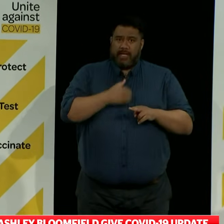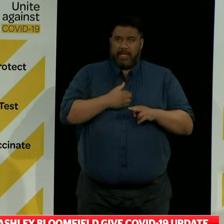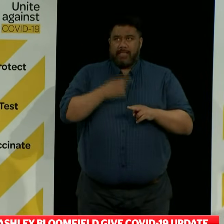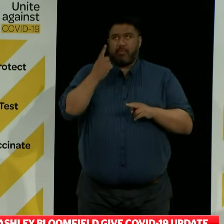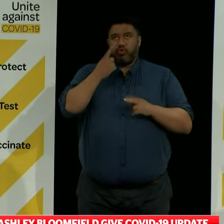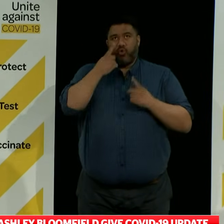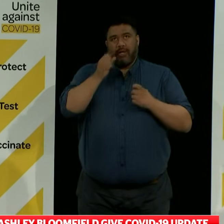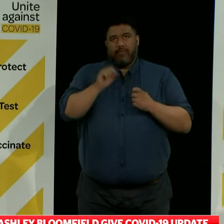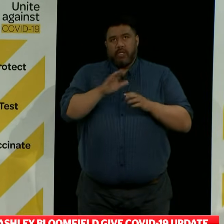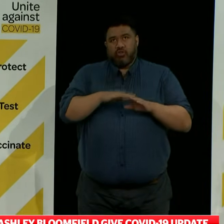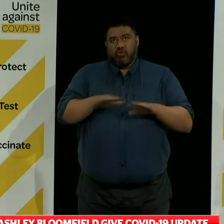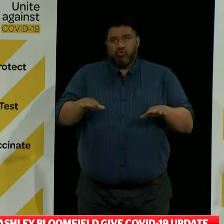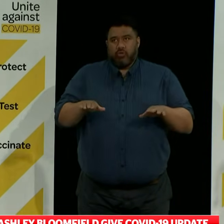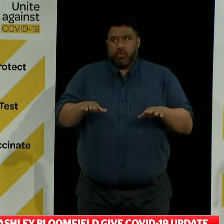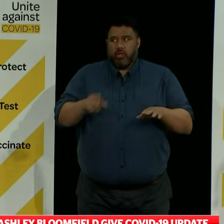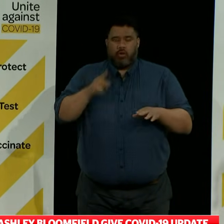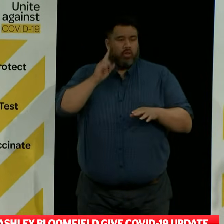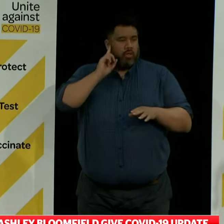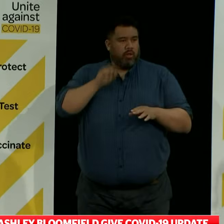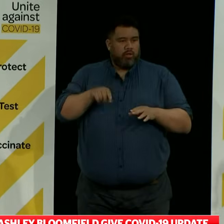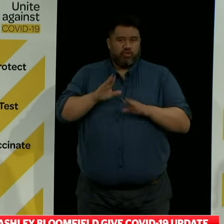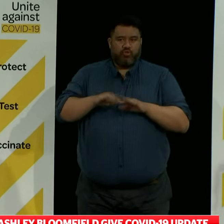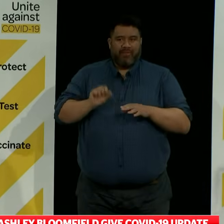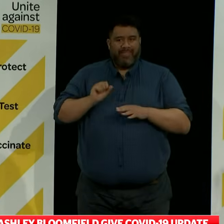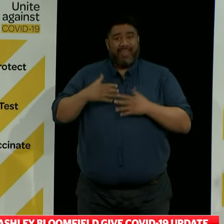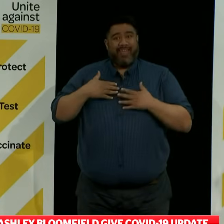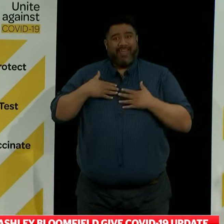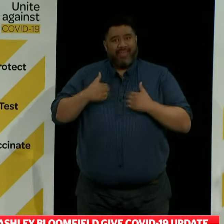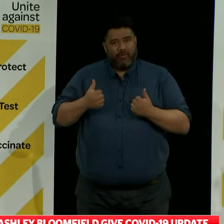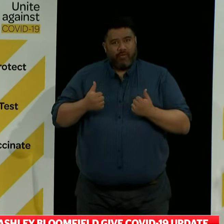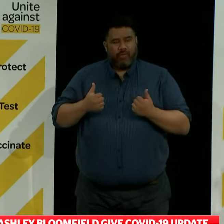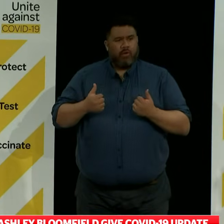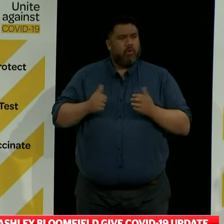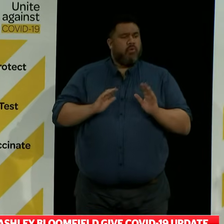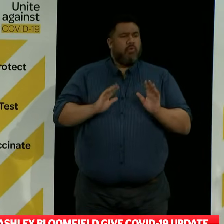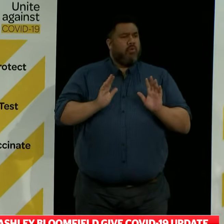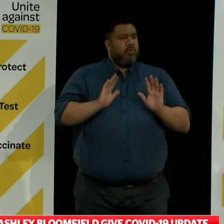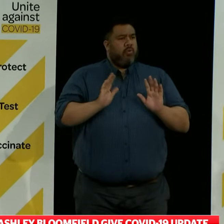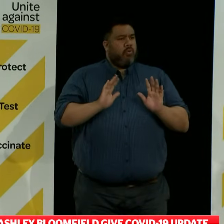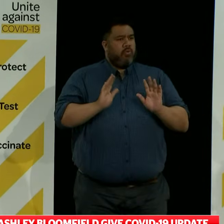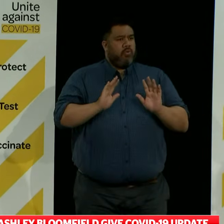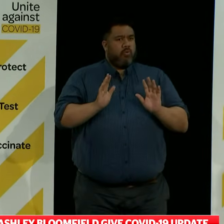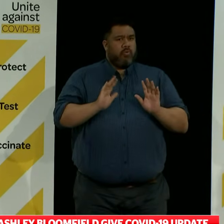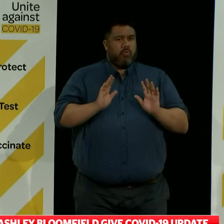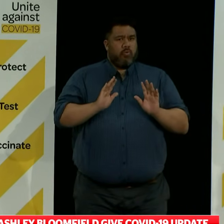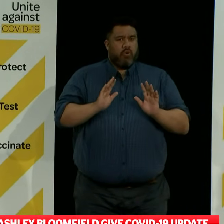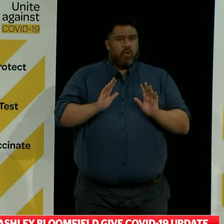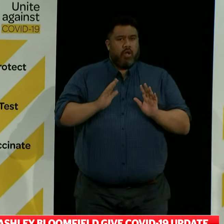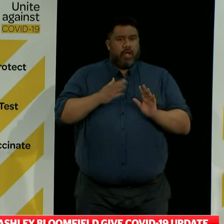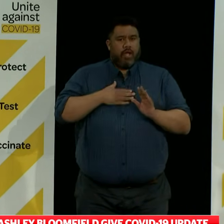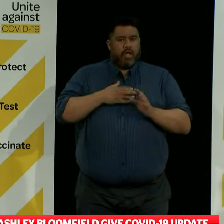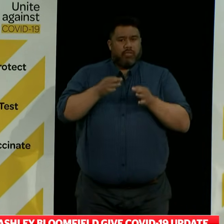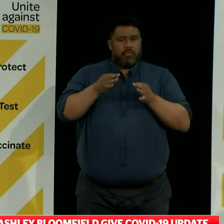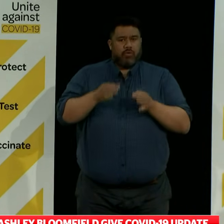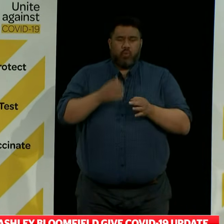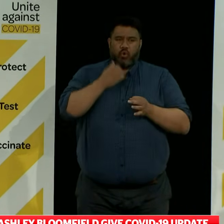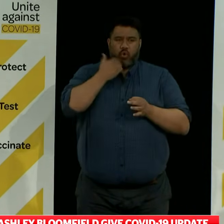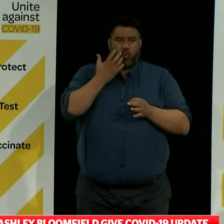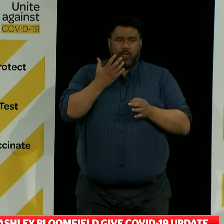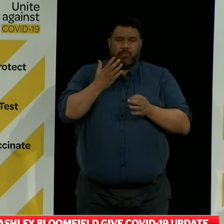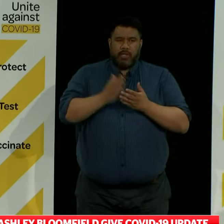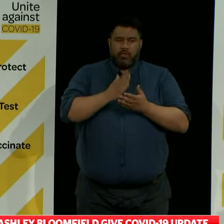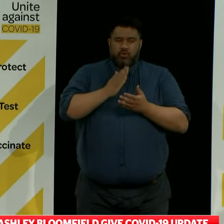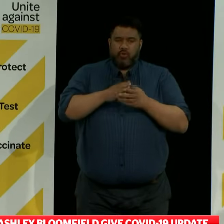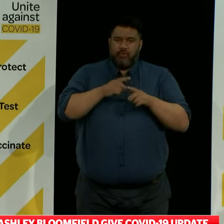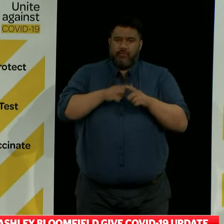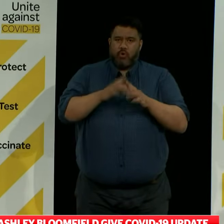wellbeing? No, and we would never make a decision based on a judgment that didn't have a public health overlay. So you'll see that